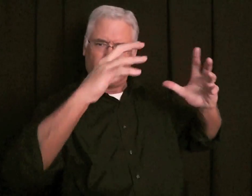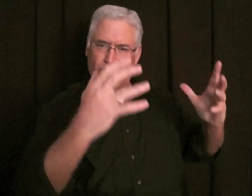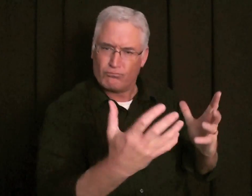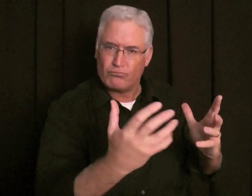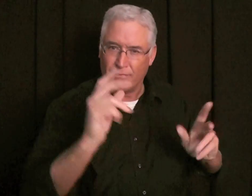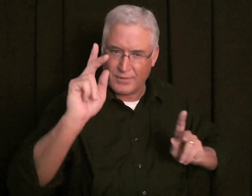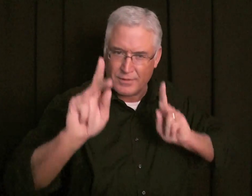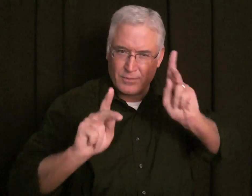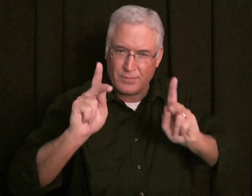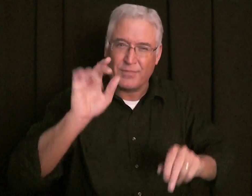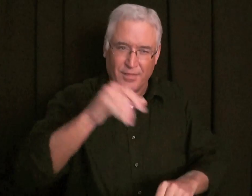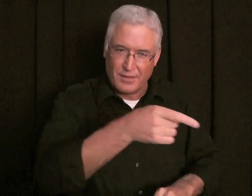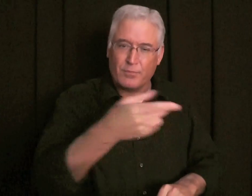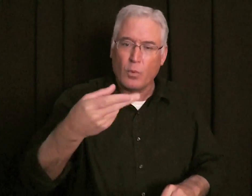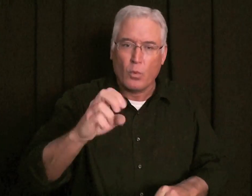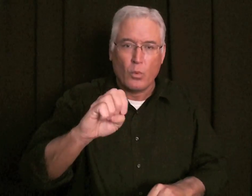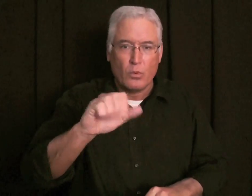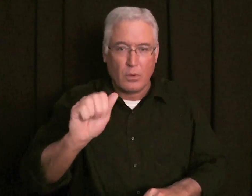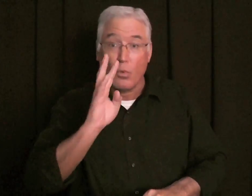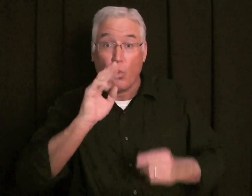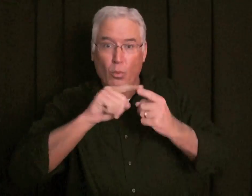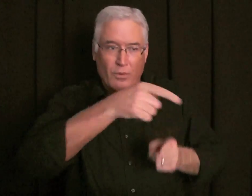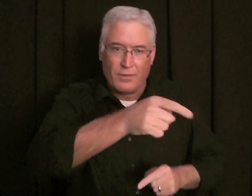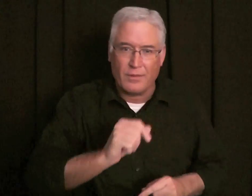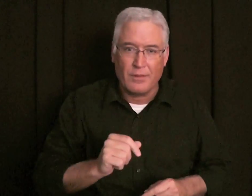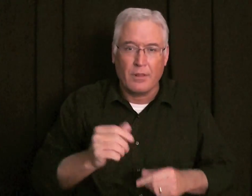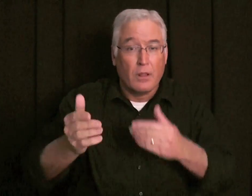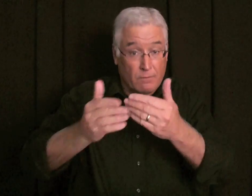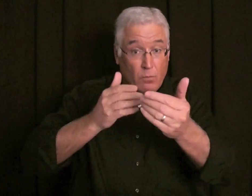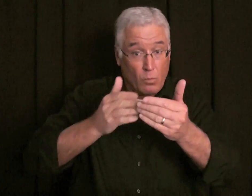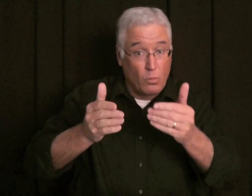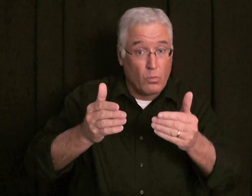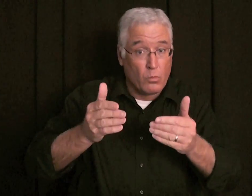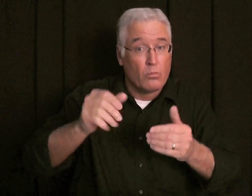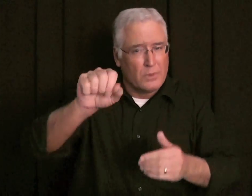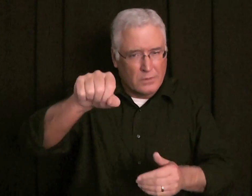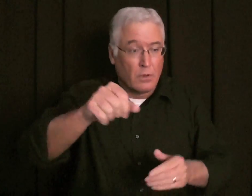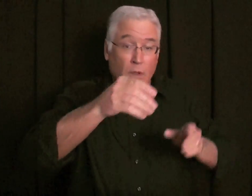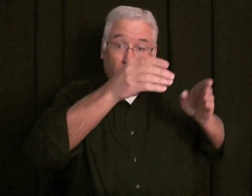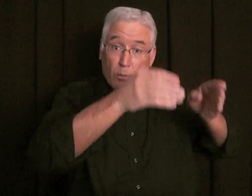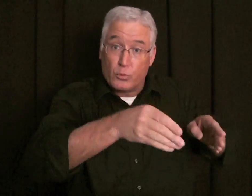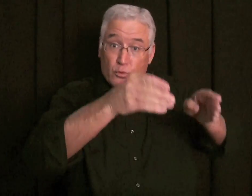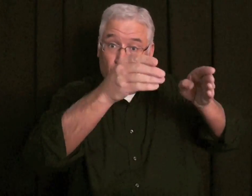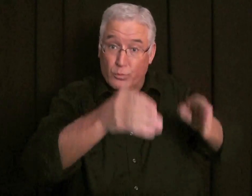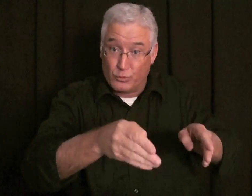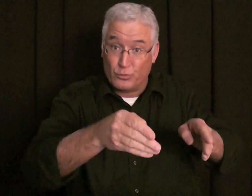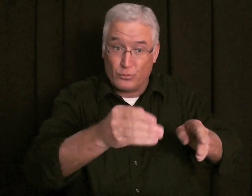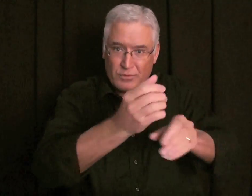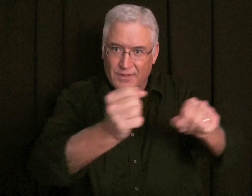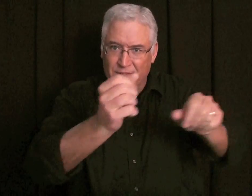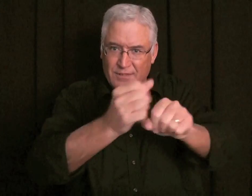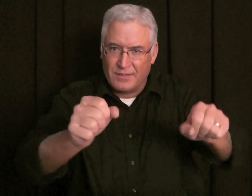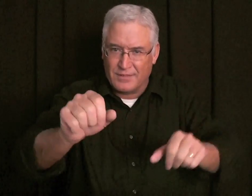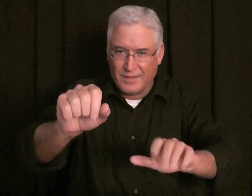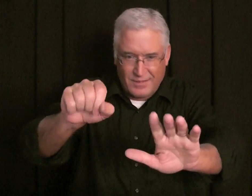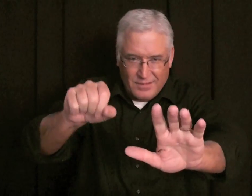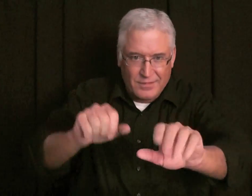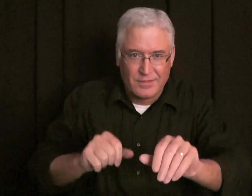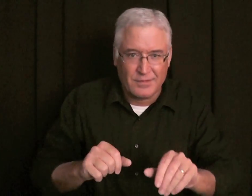The group of the people as a whole of Israel is who he was talking to. And yes, there is